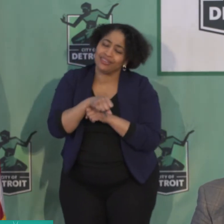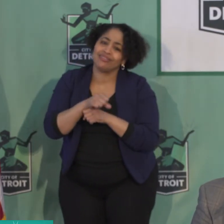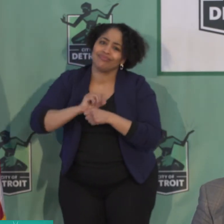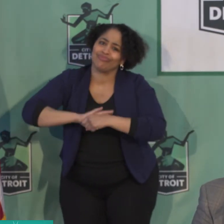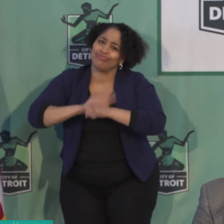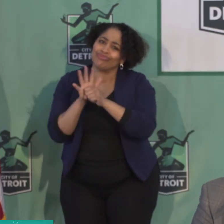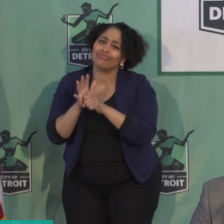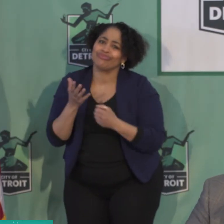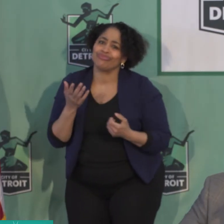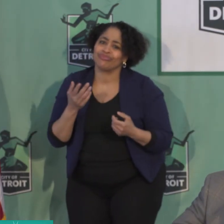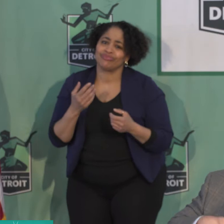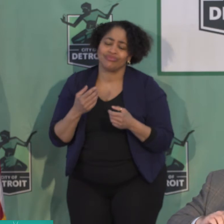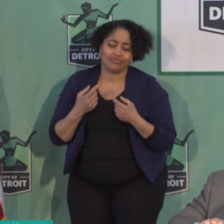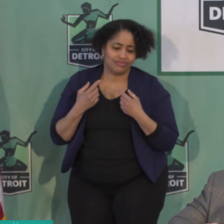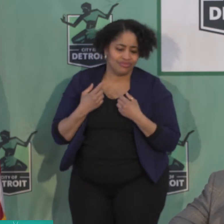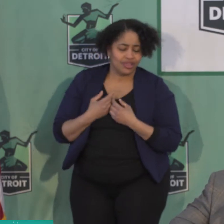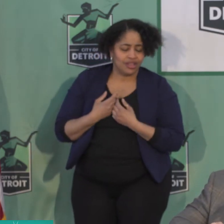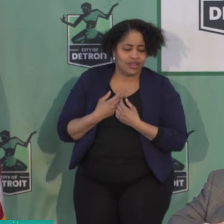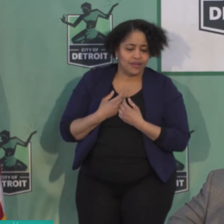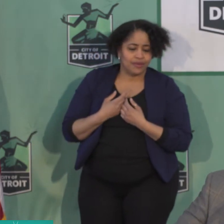once and for all.